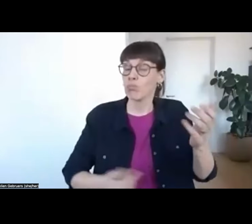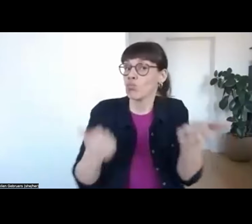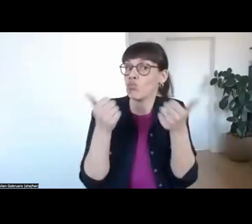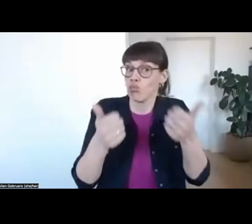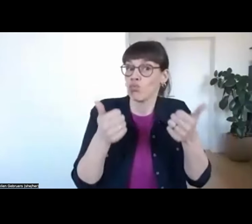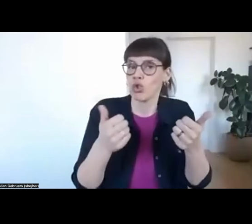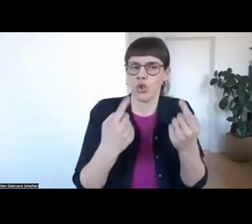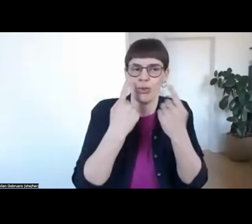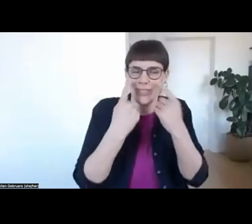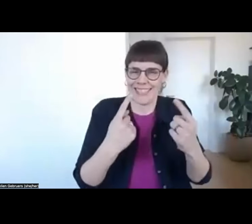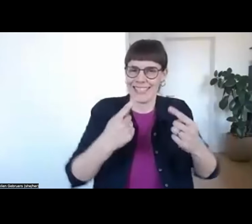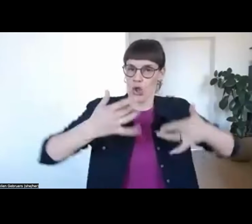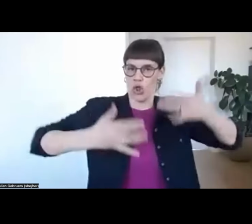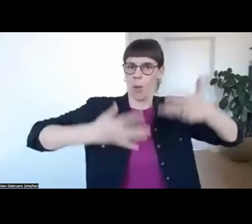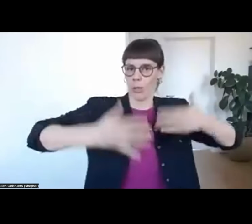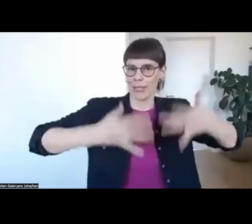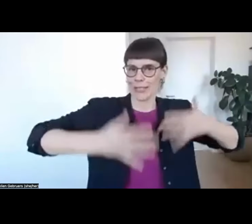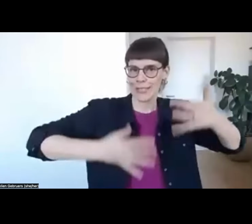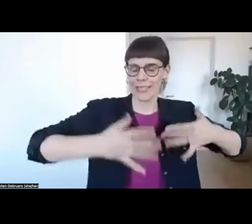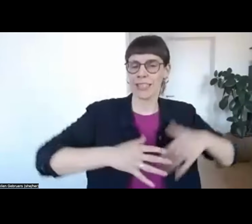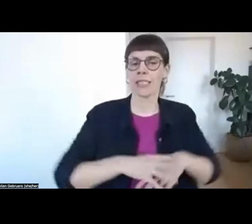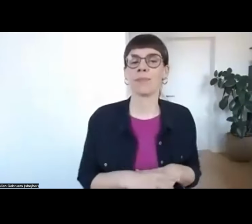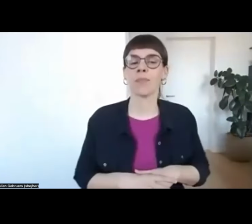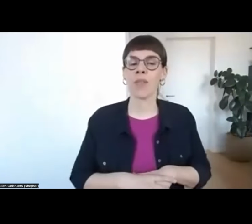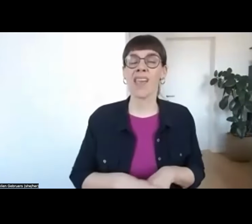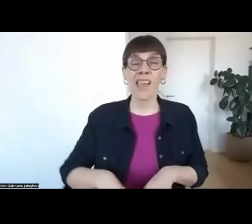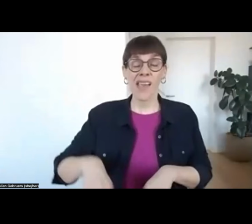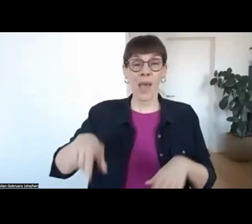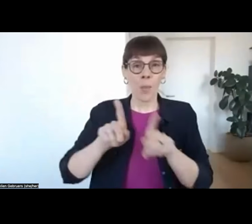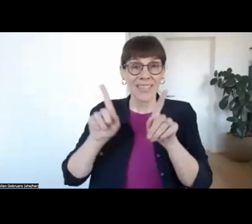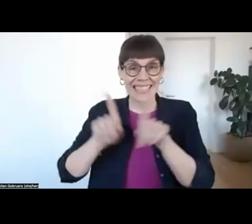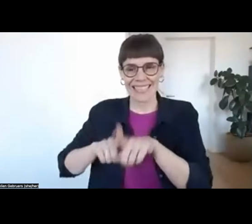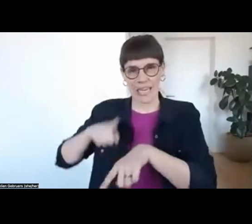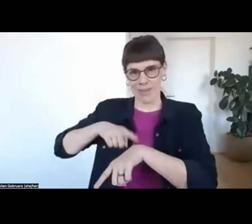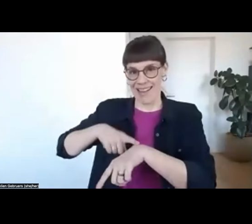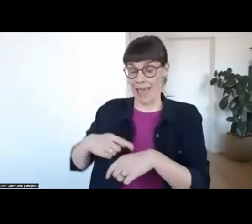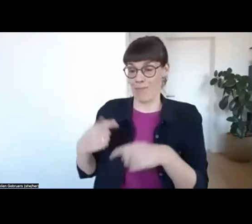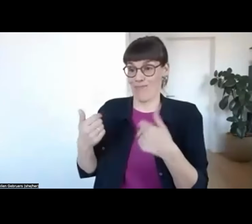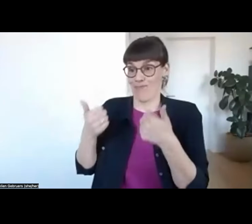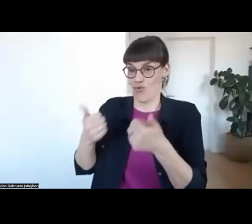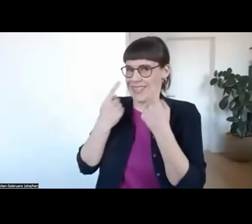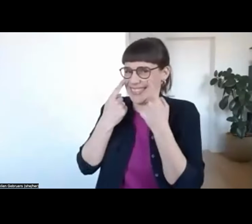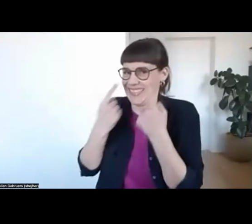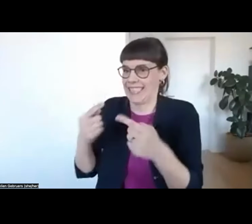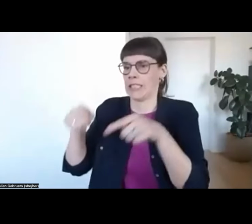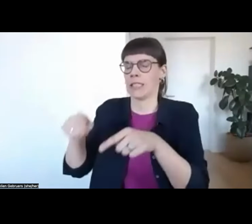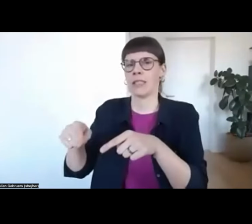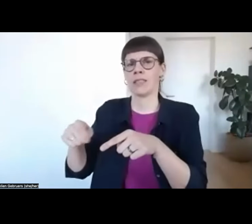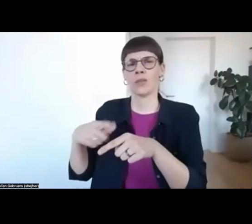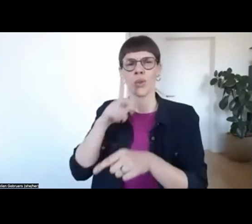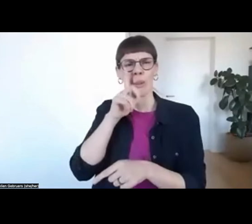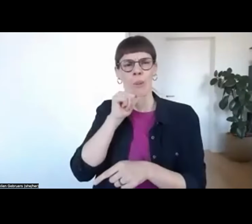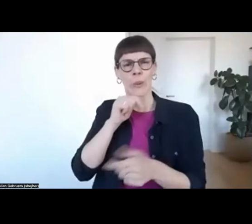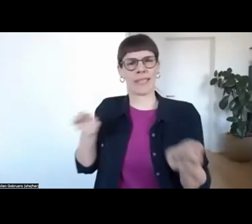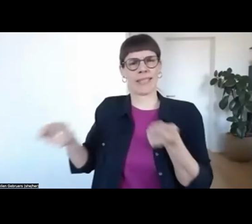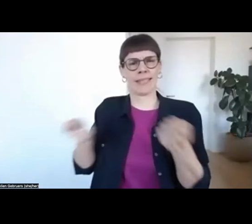and women in sign language interpreting fields, and to see those statistics. But what's also important and